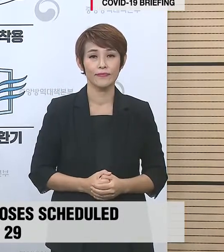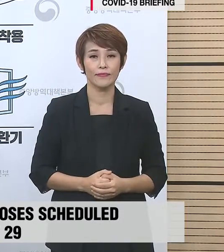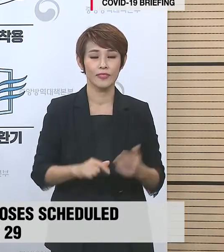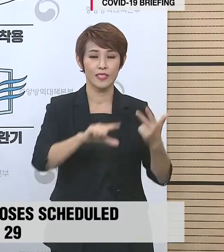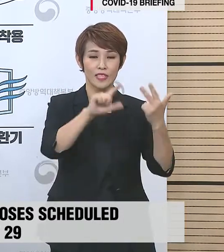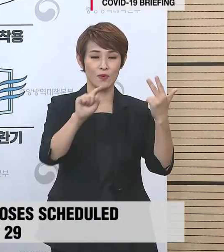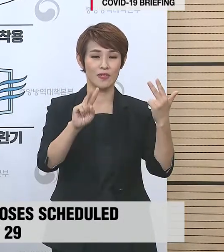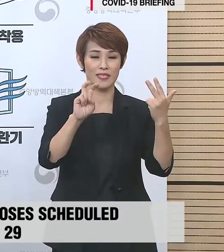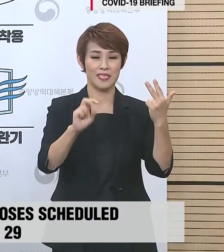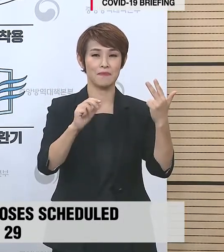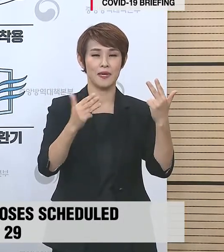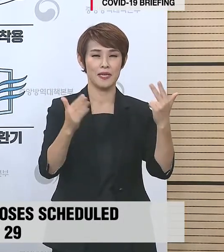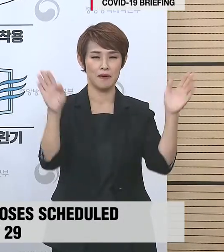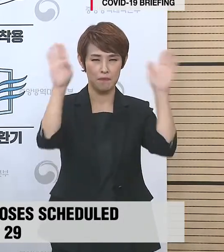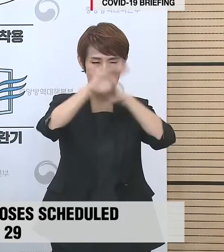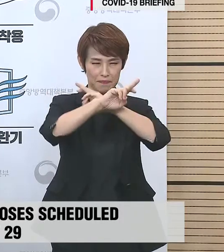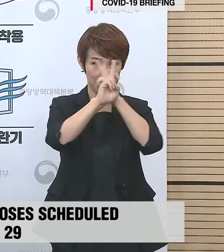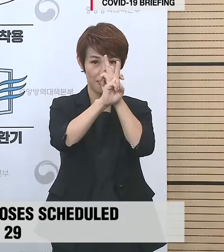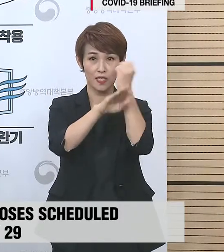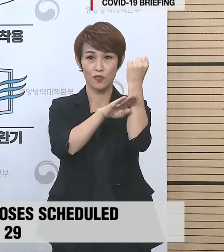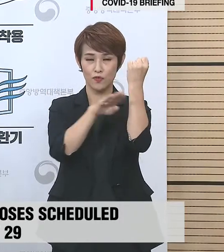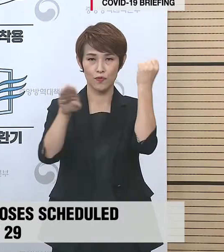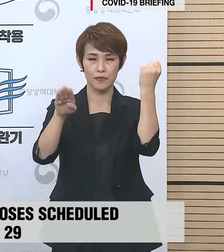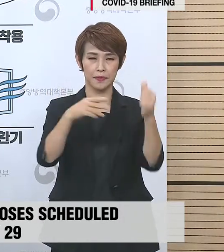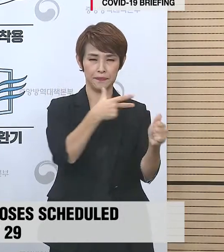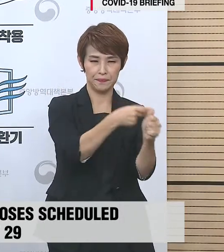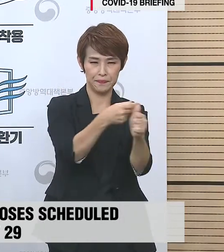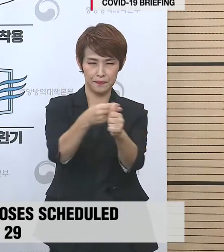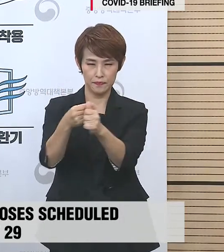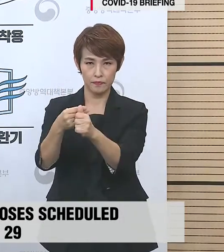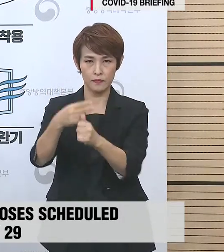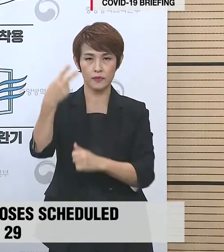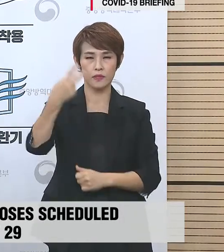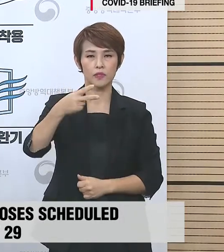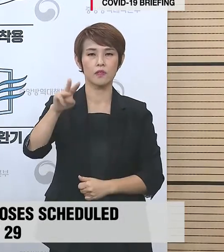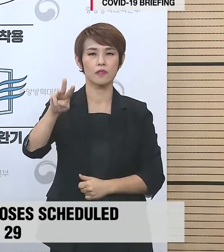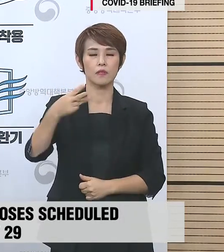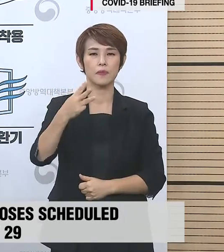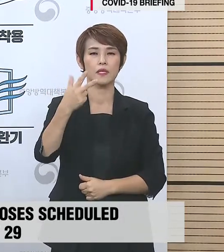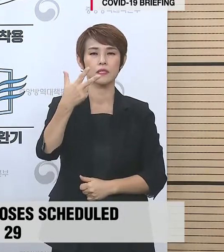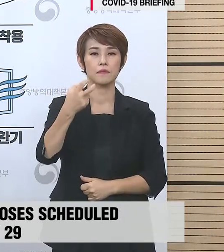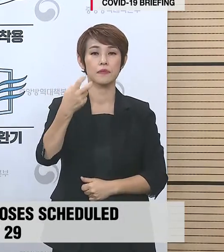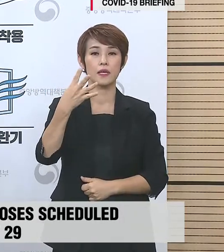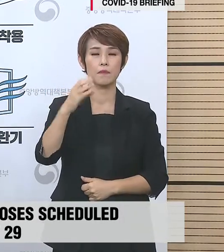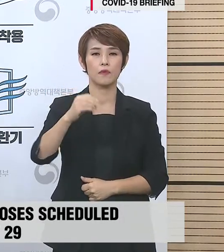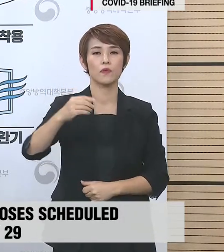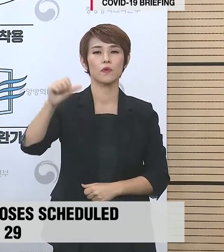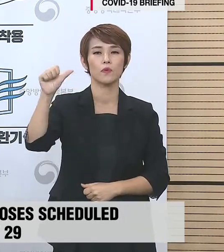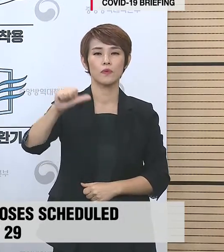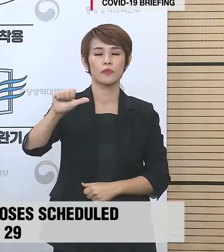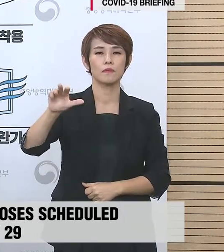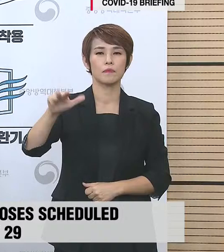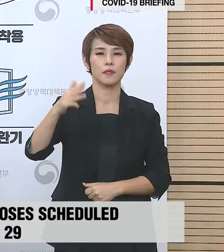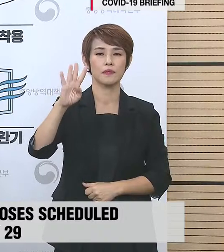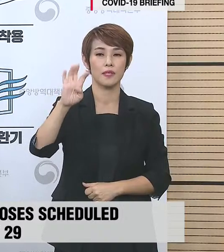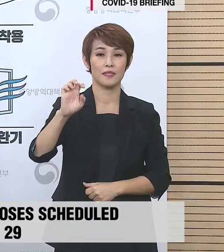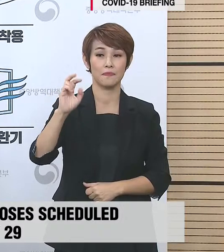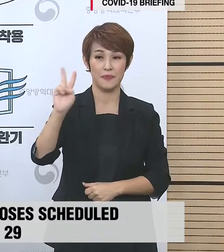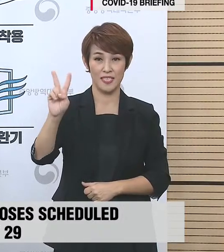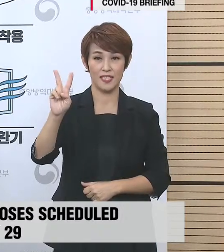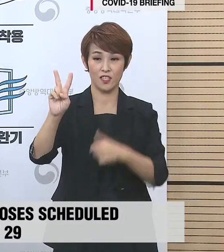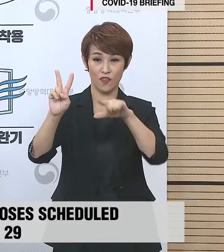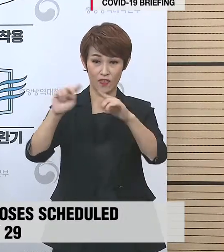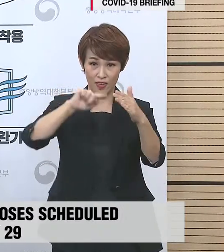46% of the assessed cases, are deemed to be subject to the compensation. And also, we